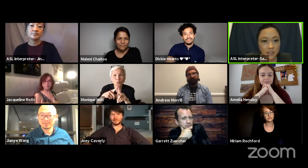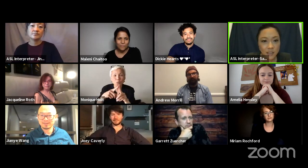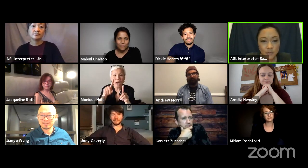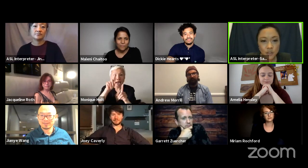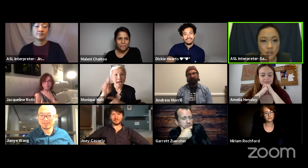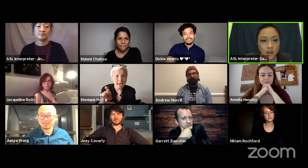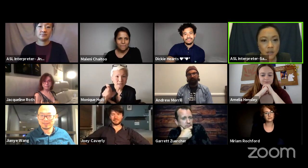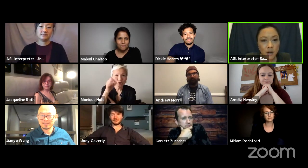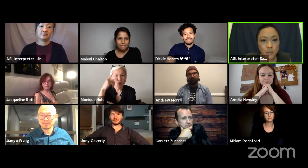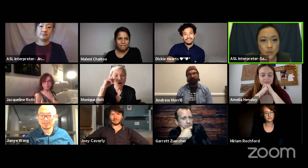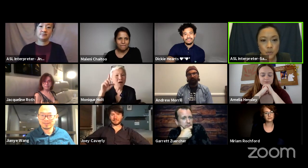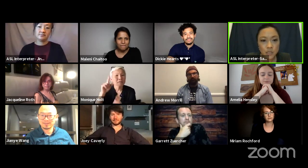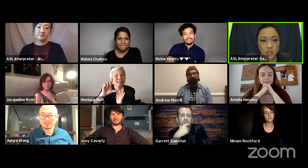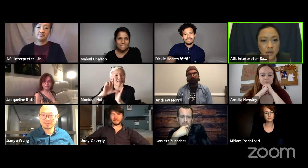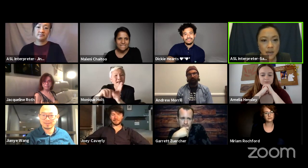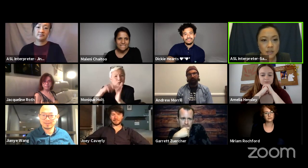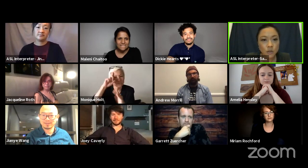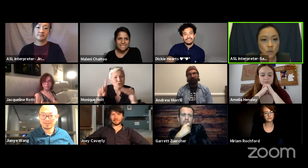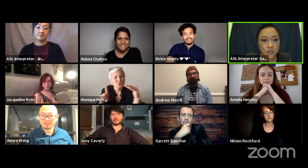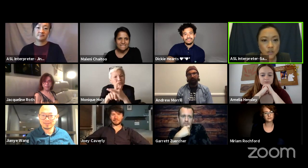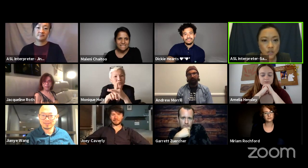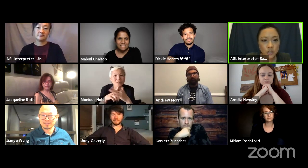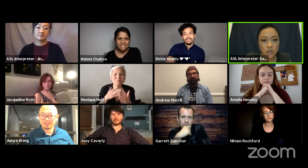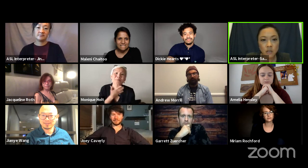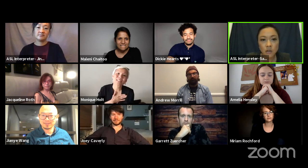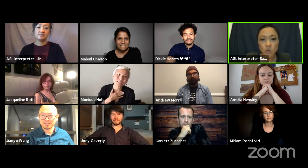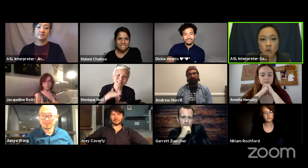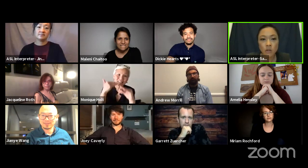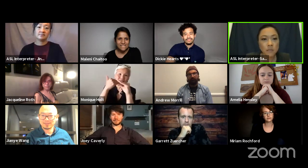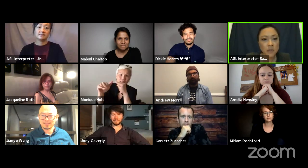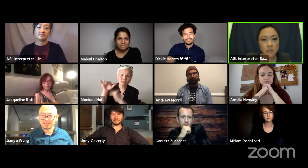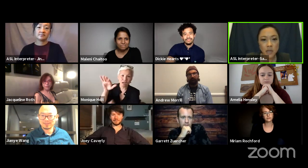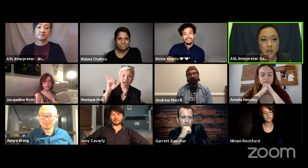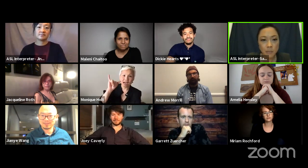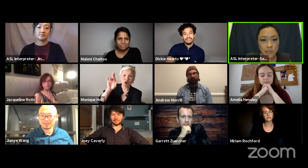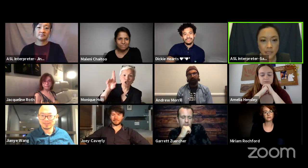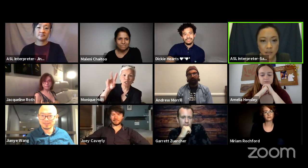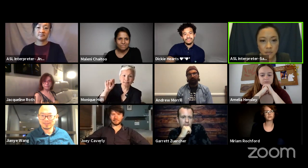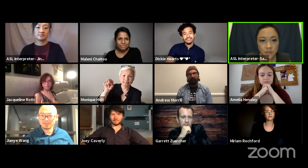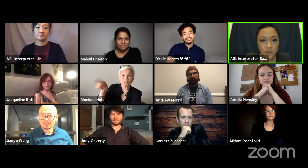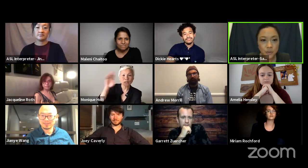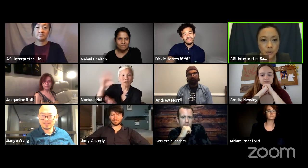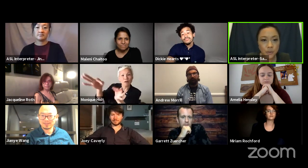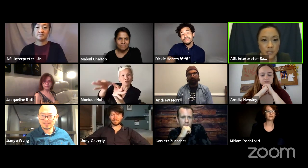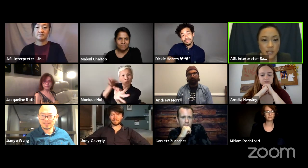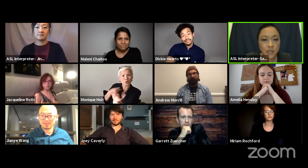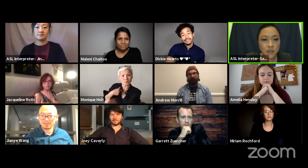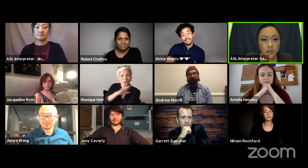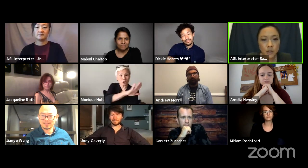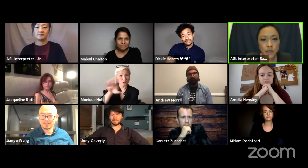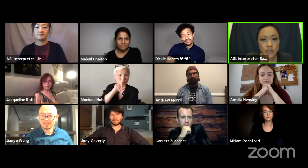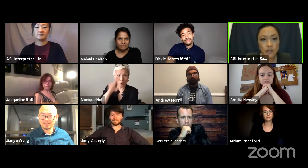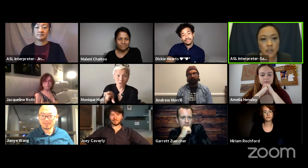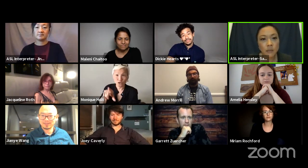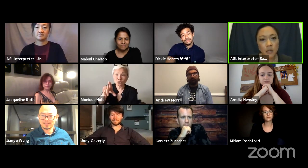If you didn't have an opportunity to ask your question or something might come up later for you, you can go ahead and email